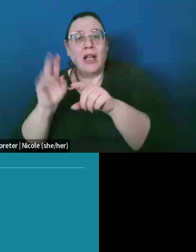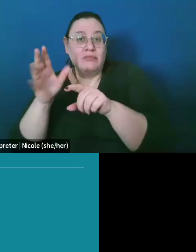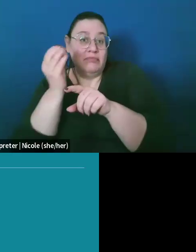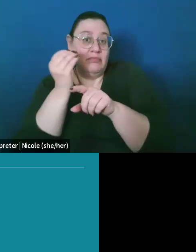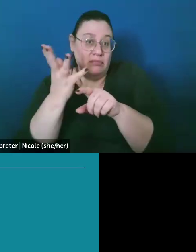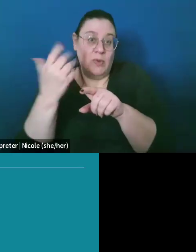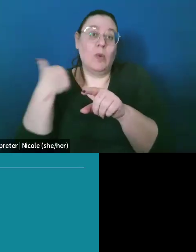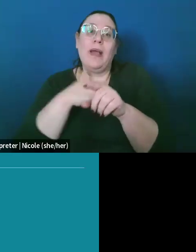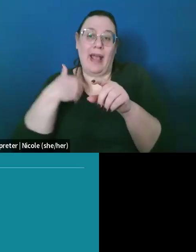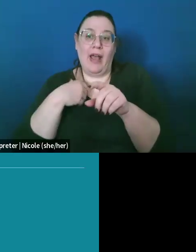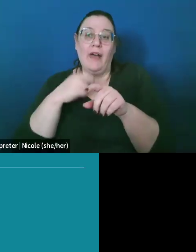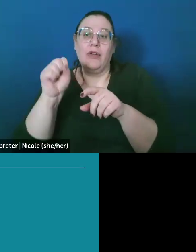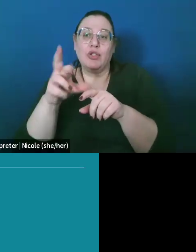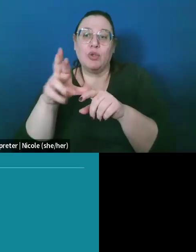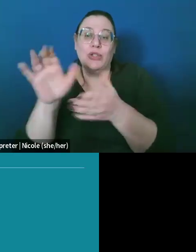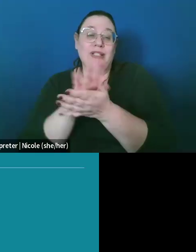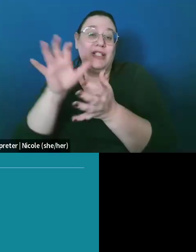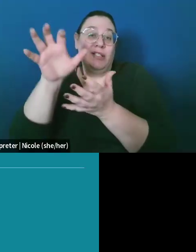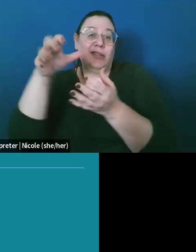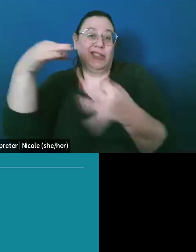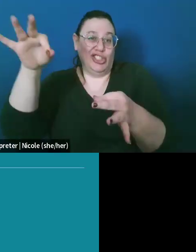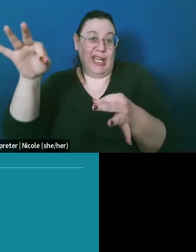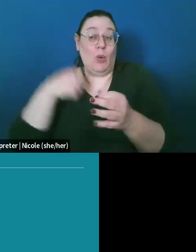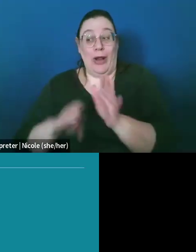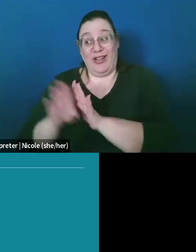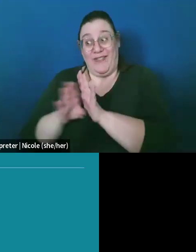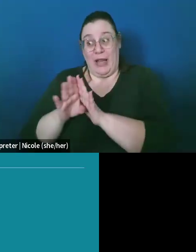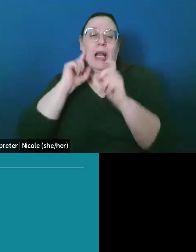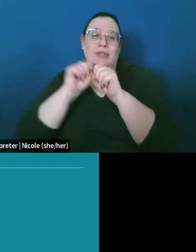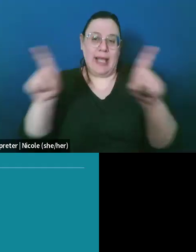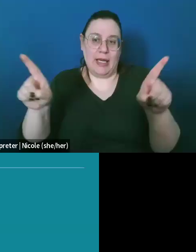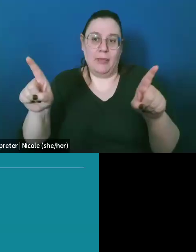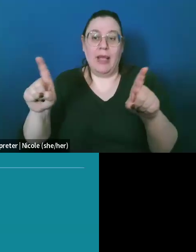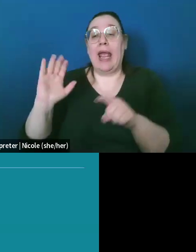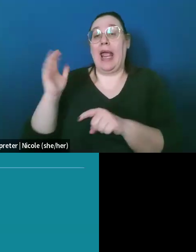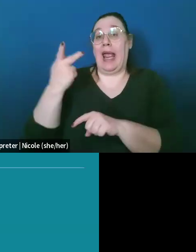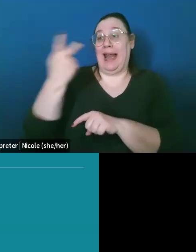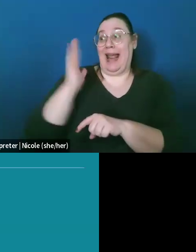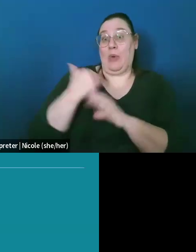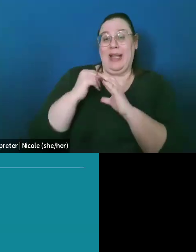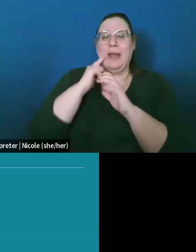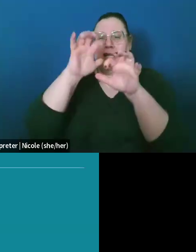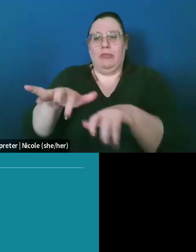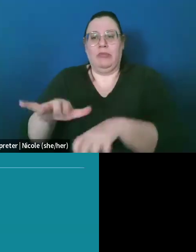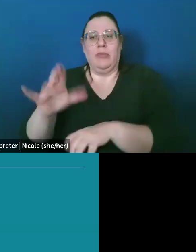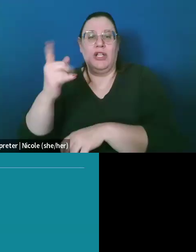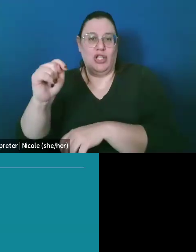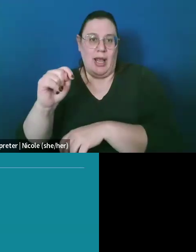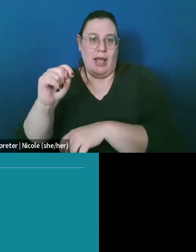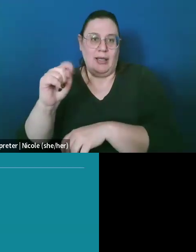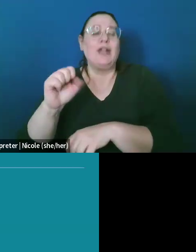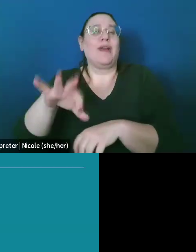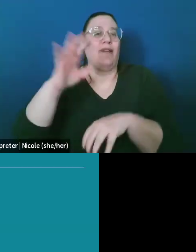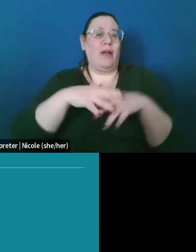that we do have a resource sheet that we are creating that we will send out, and I'll pop our emails into the chat, and it's also they're available on the slide deck